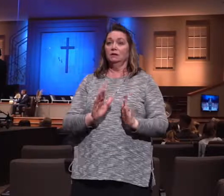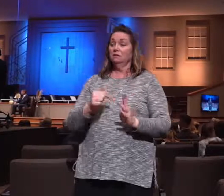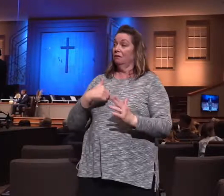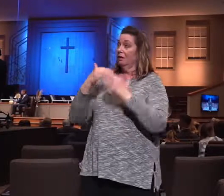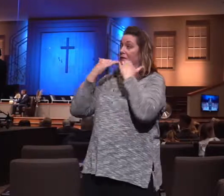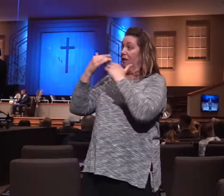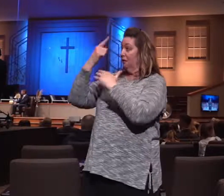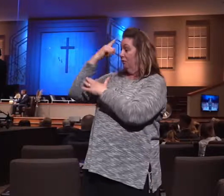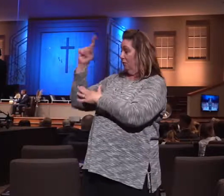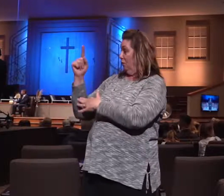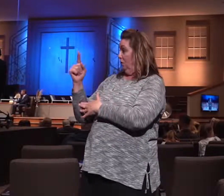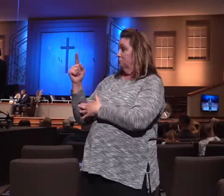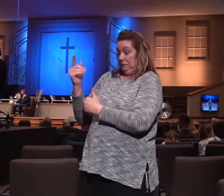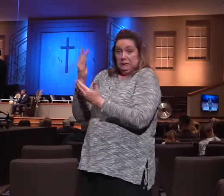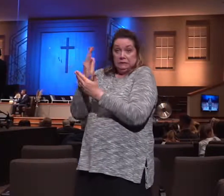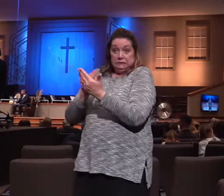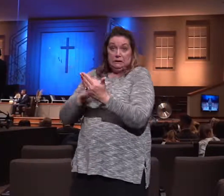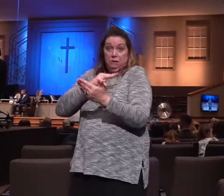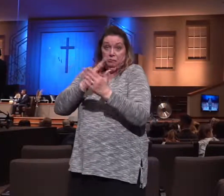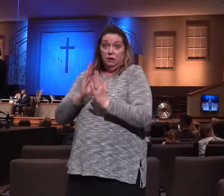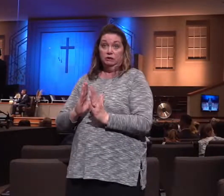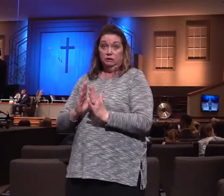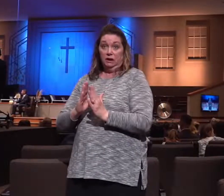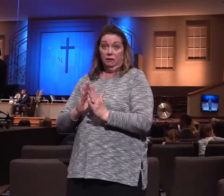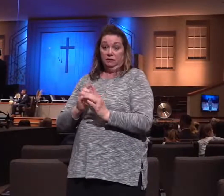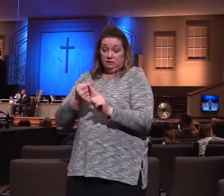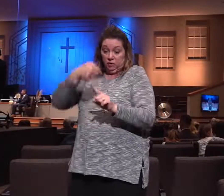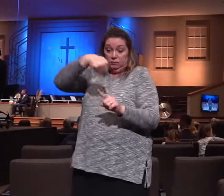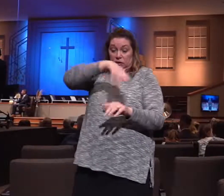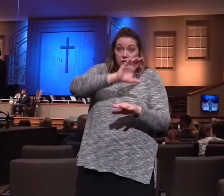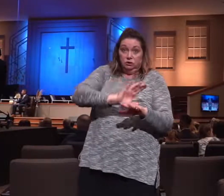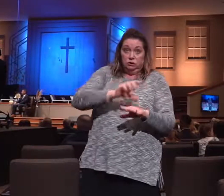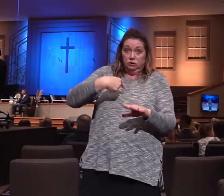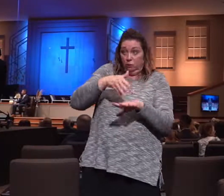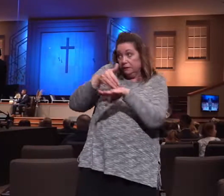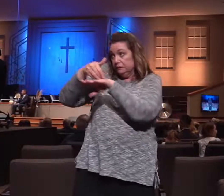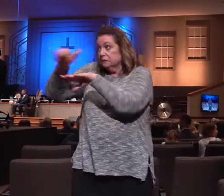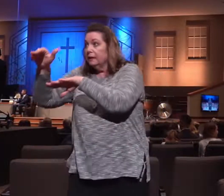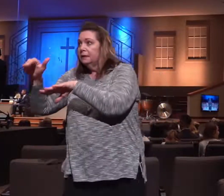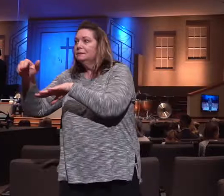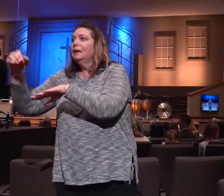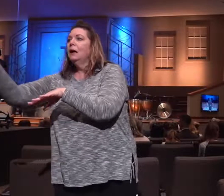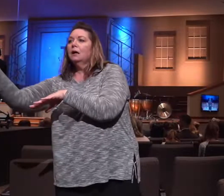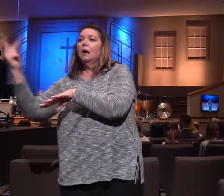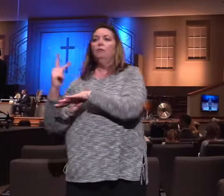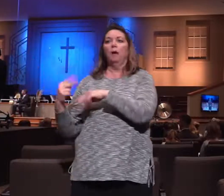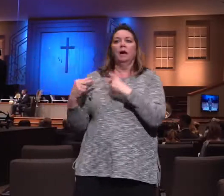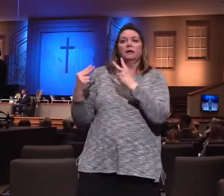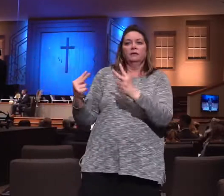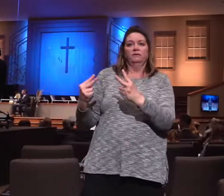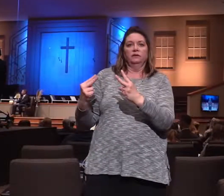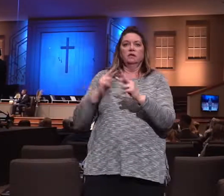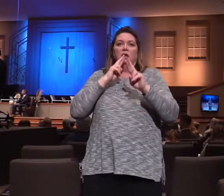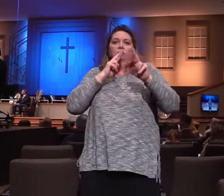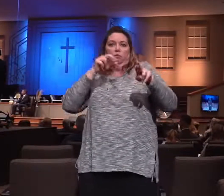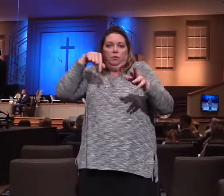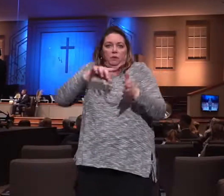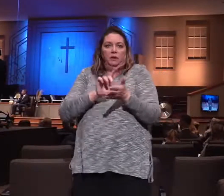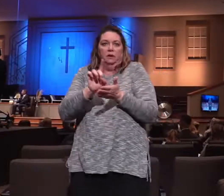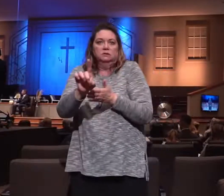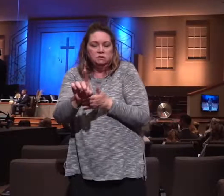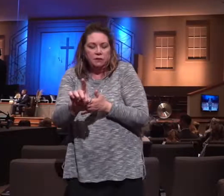us this week, members of Lancaster Baptist Church, like the Youngs and the Hutchins